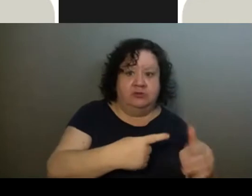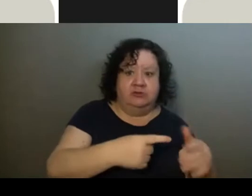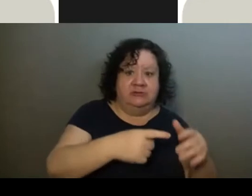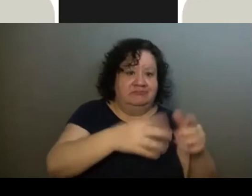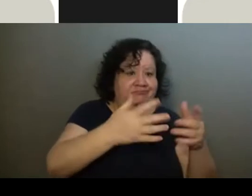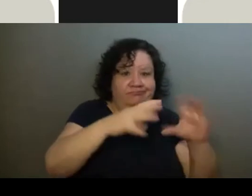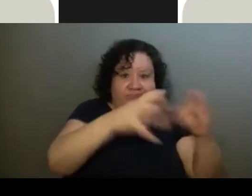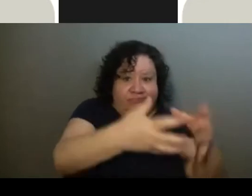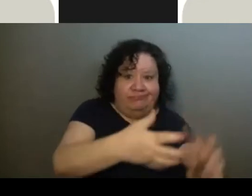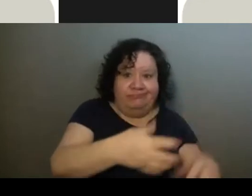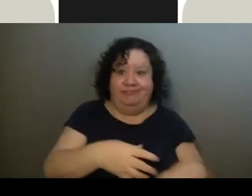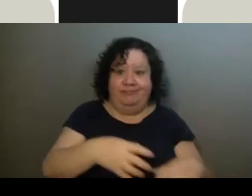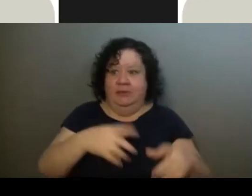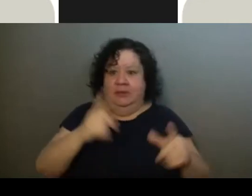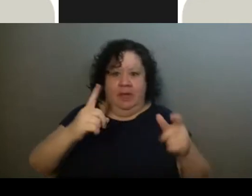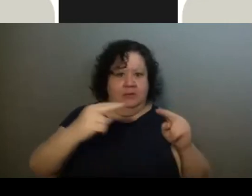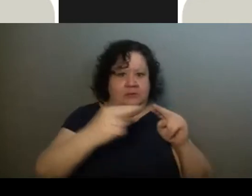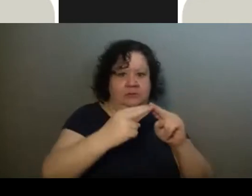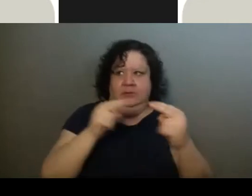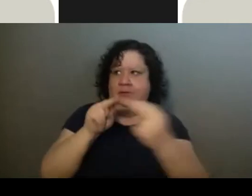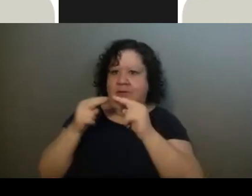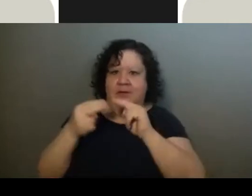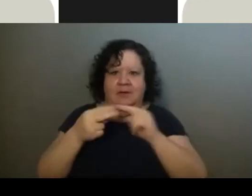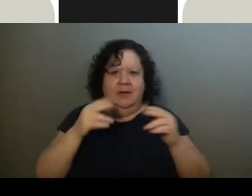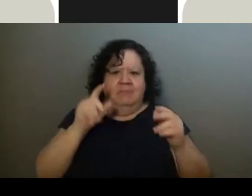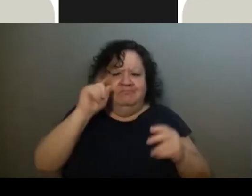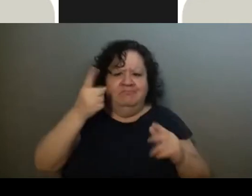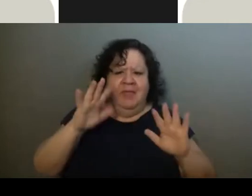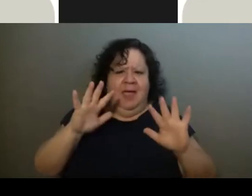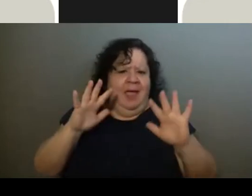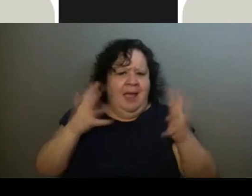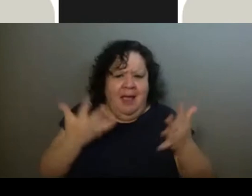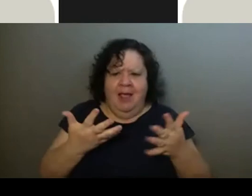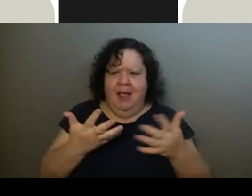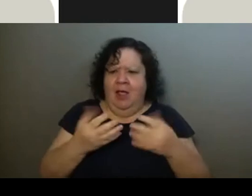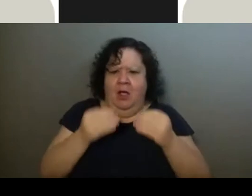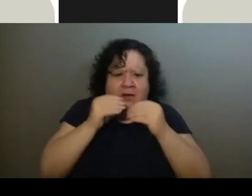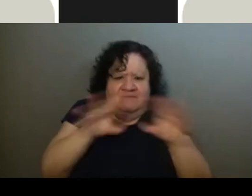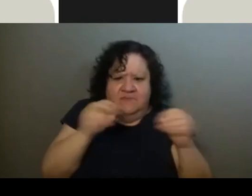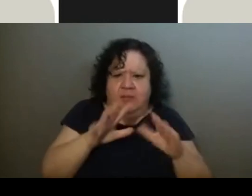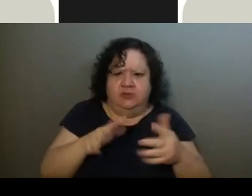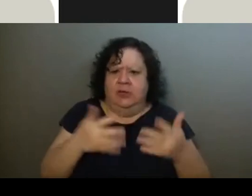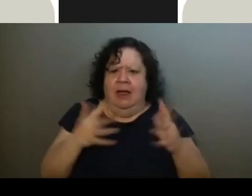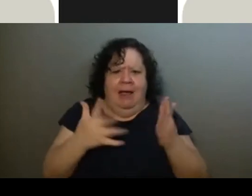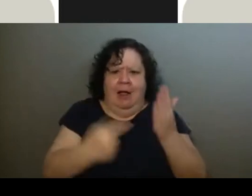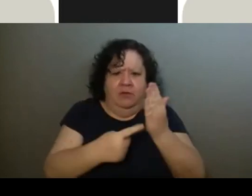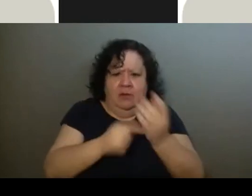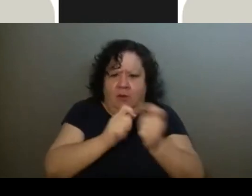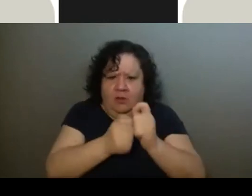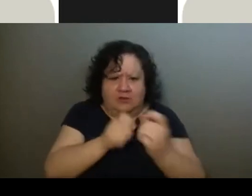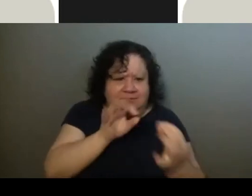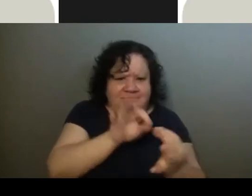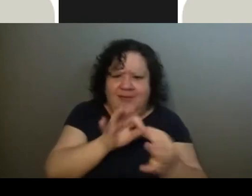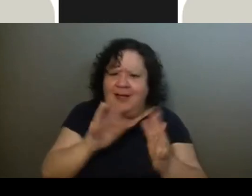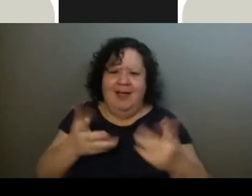can information better reach, especially for those in the far to reach places, and considering the different diversity of